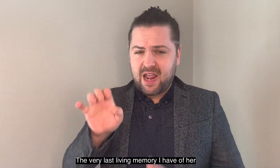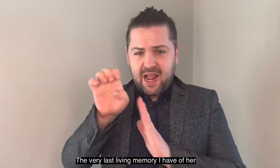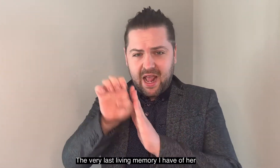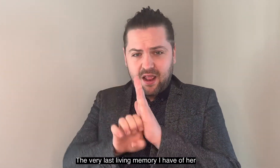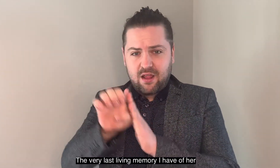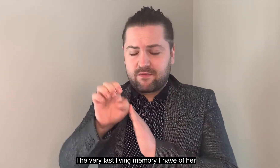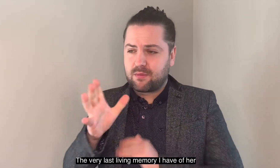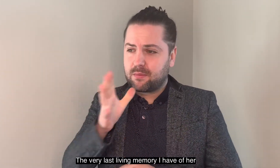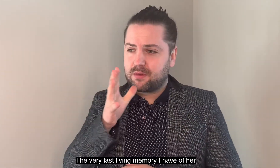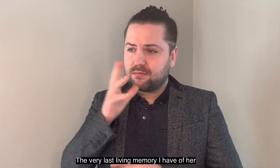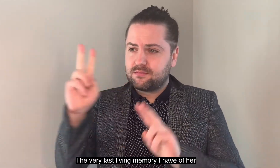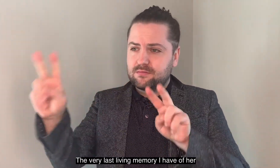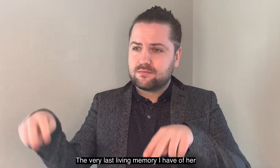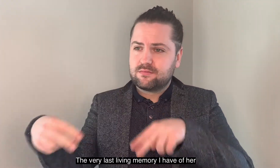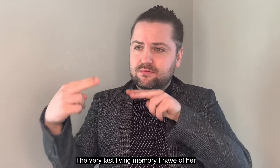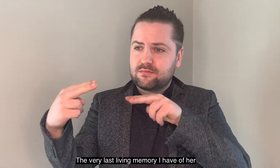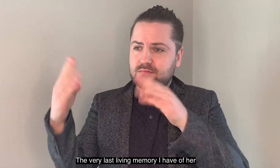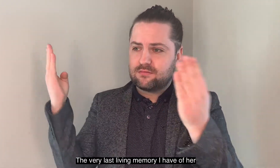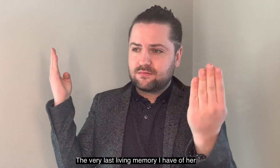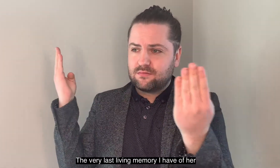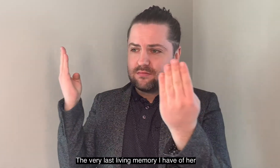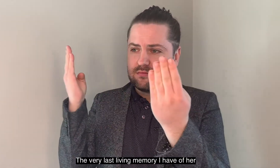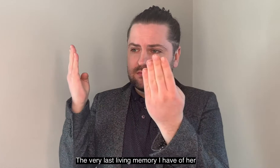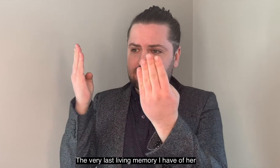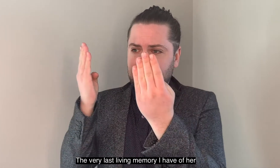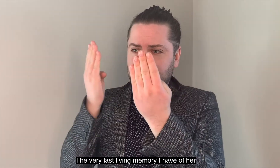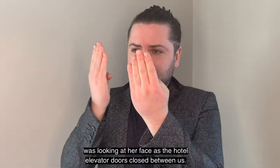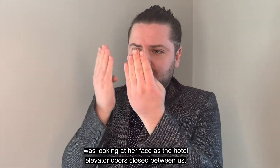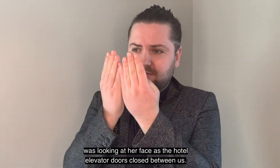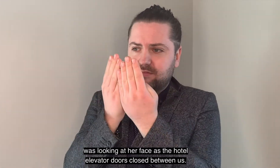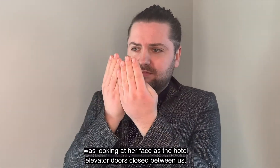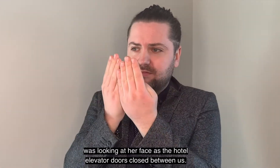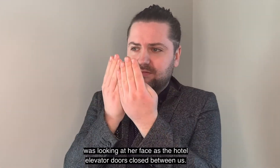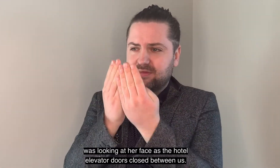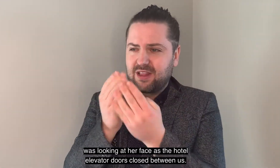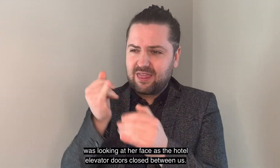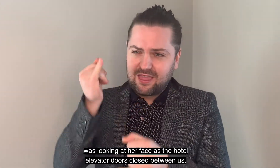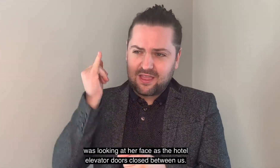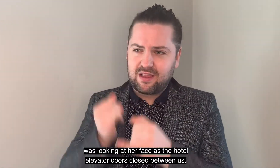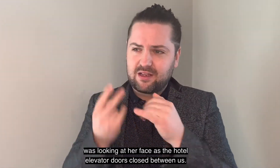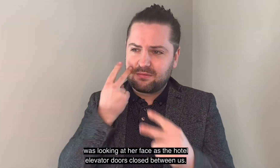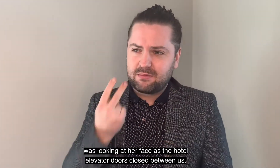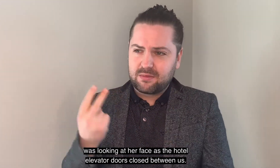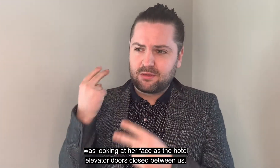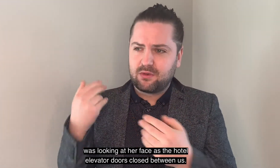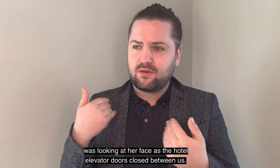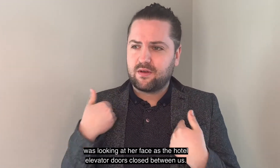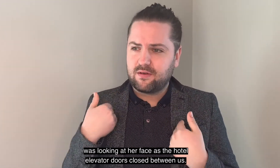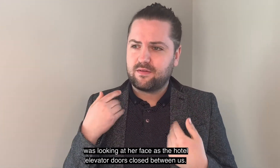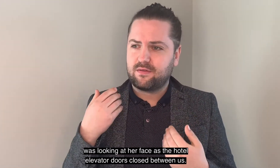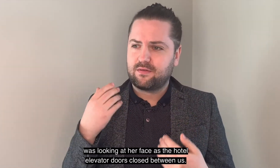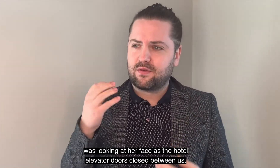The very last living memory I have of her was looking at her face as the hotel elevator doors closed between us.